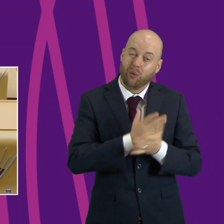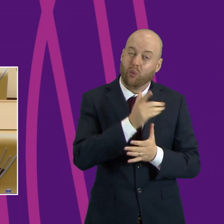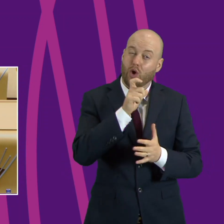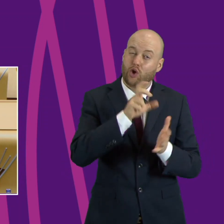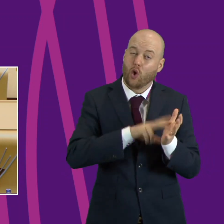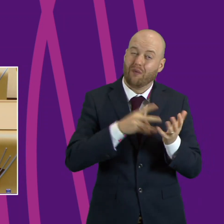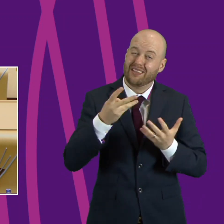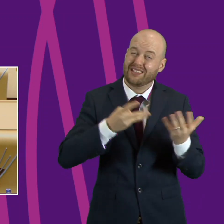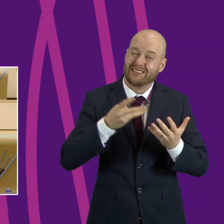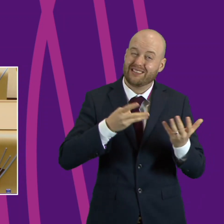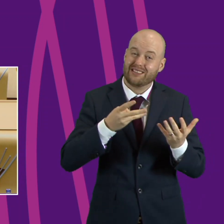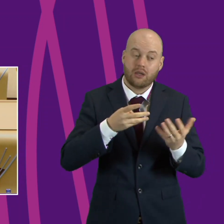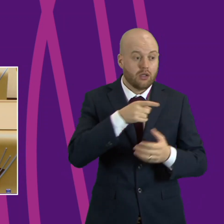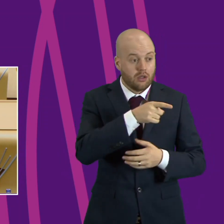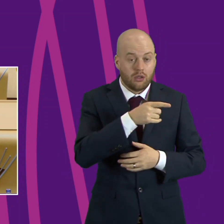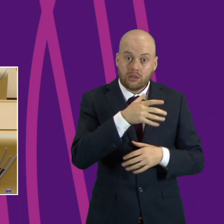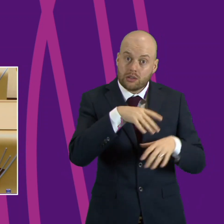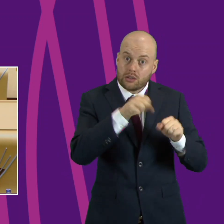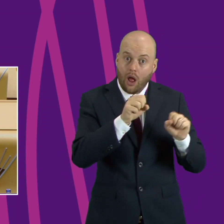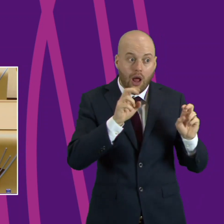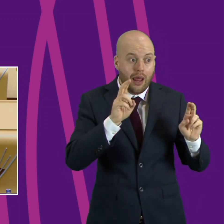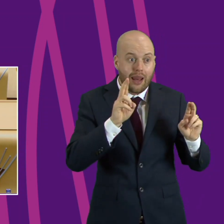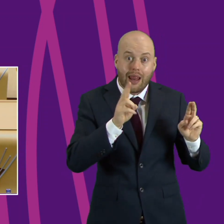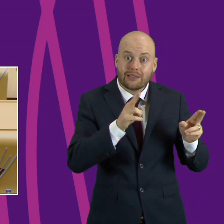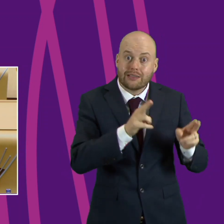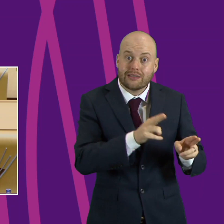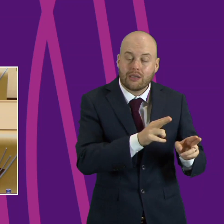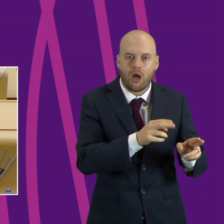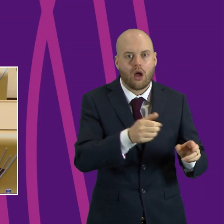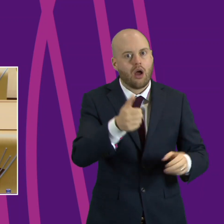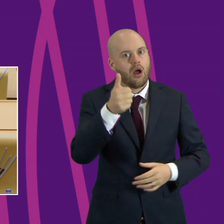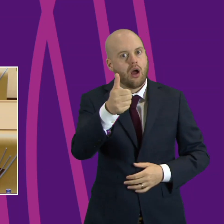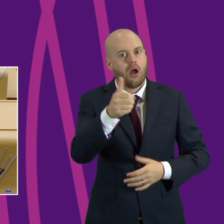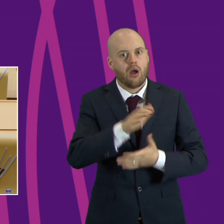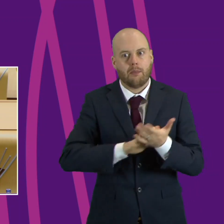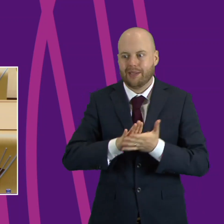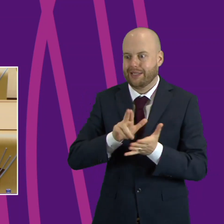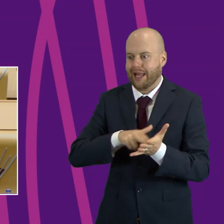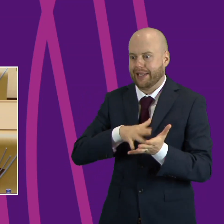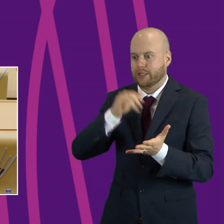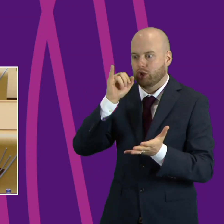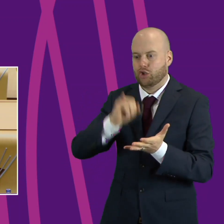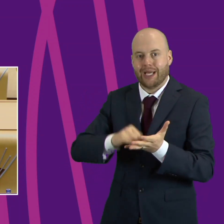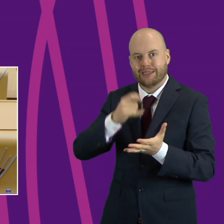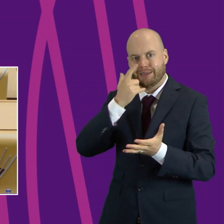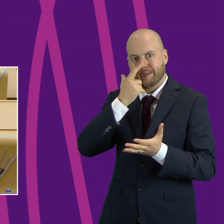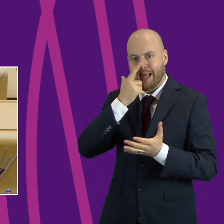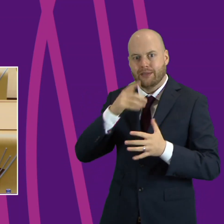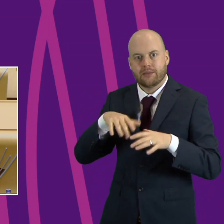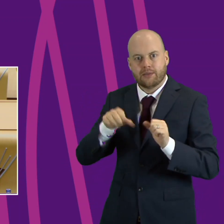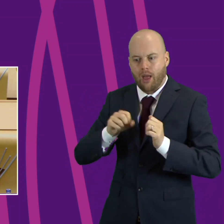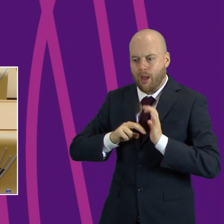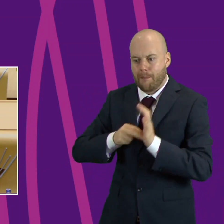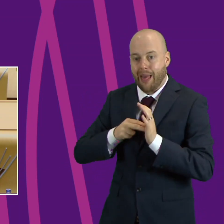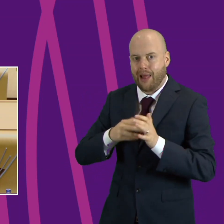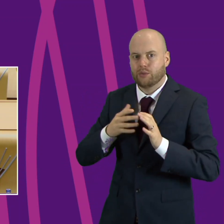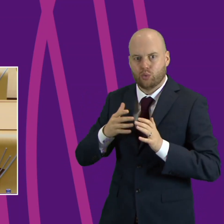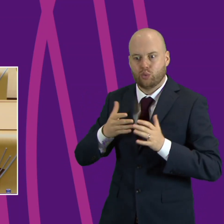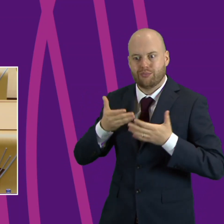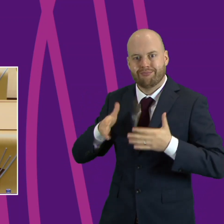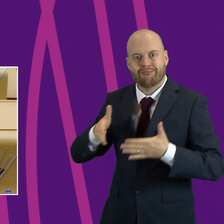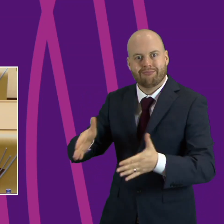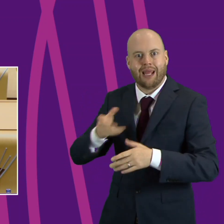creating some headroom inside our NHS. That headroom is fragile, it needs to be protected, we need to maintain a level